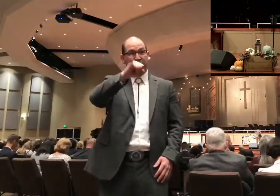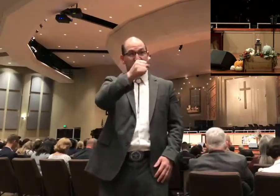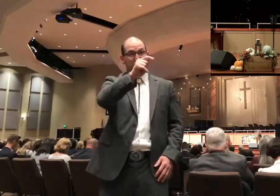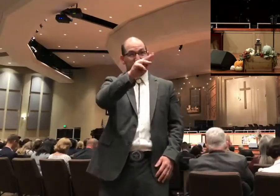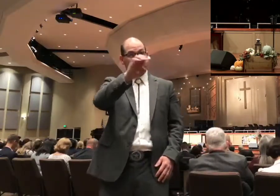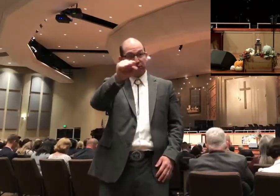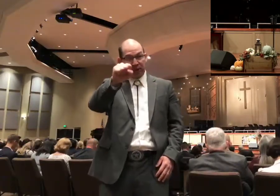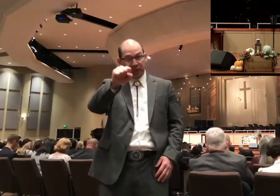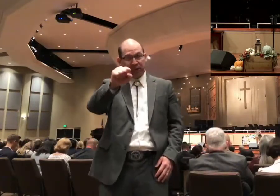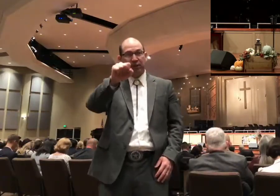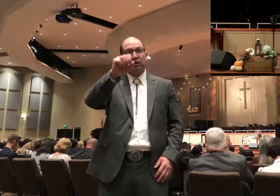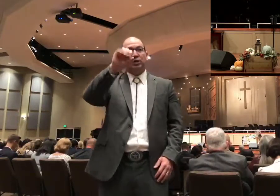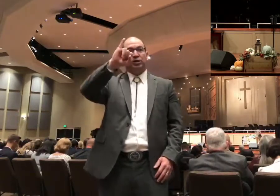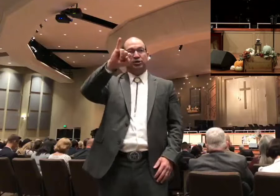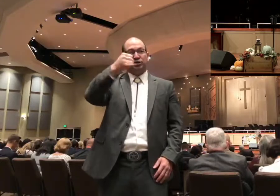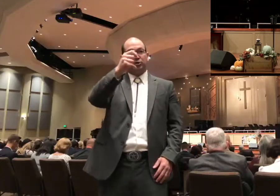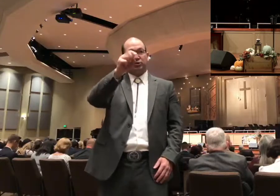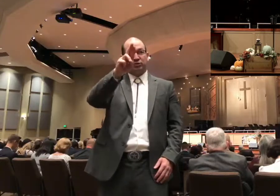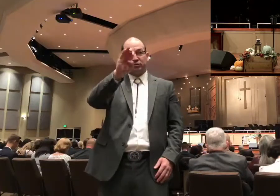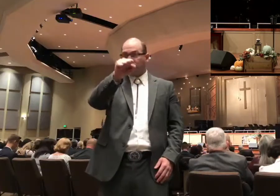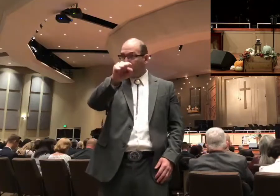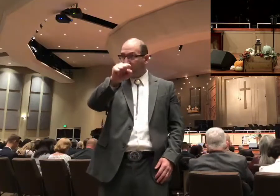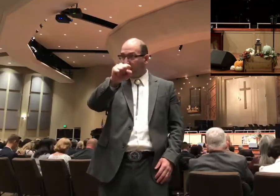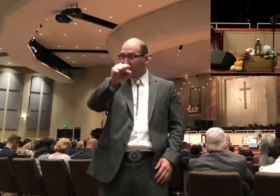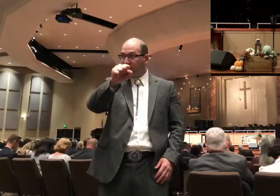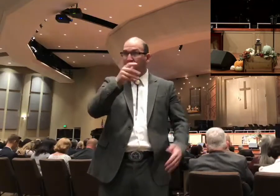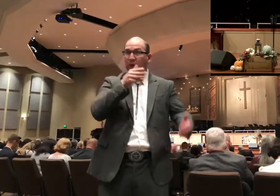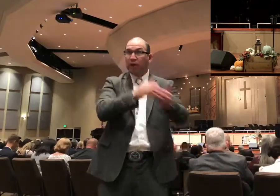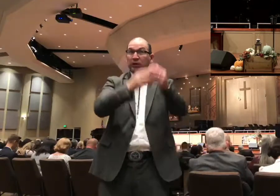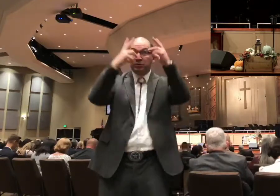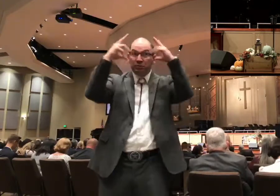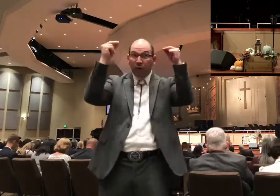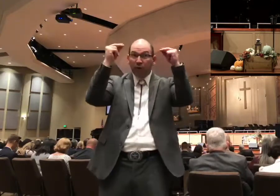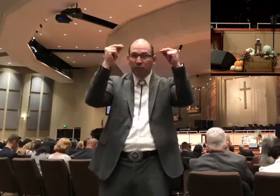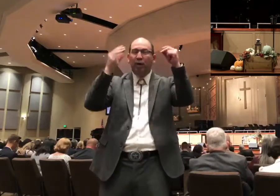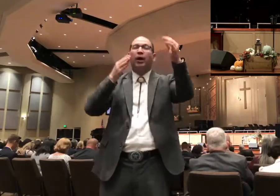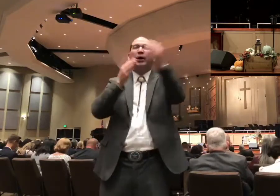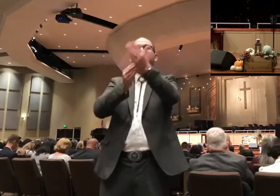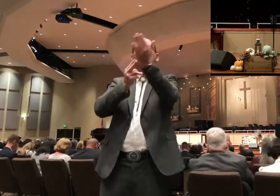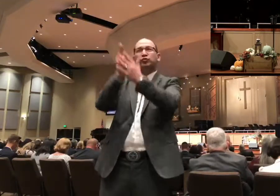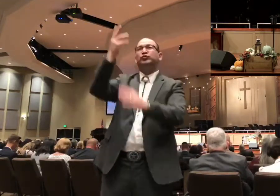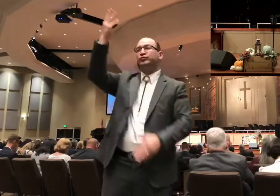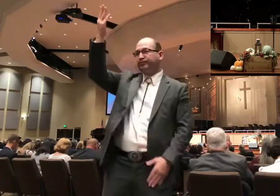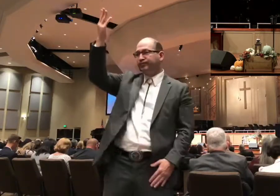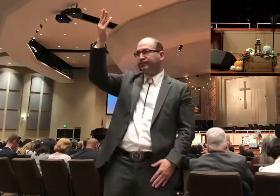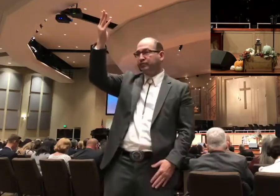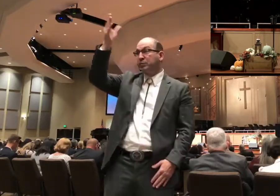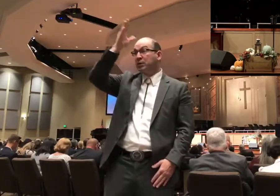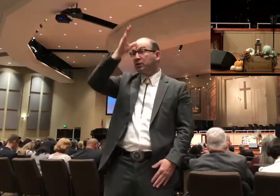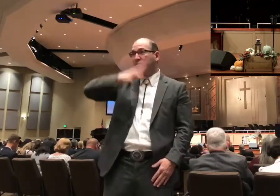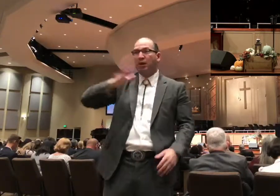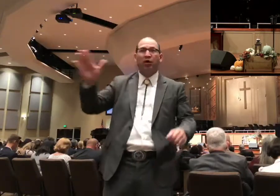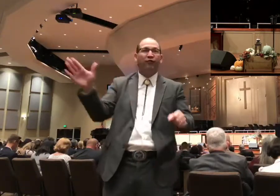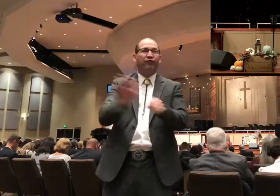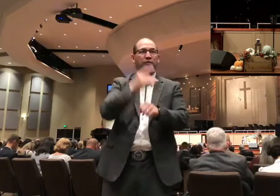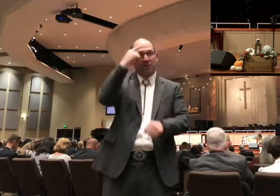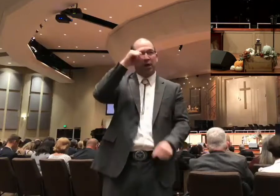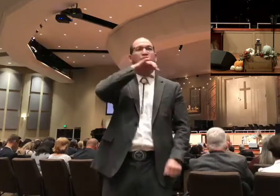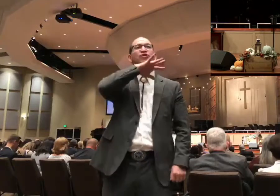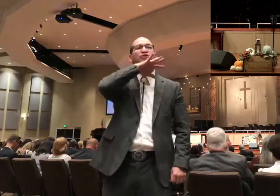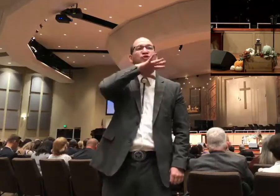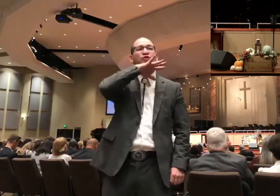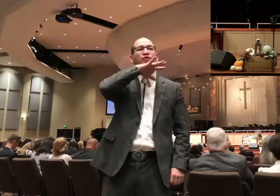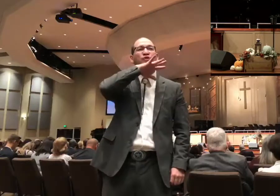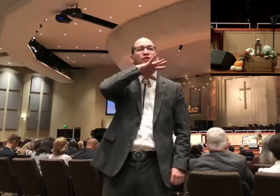Moses, so do these also resist the truth. Men of corrupt minds, reprobate